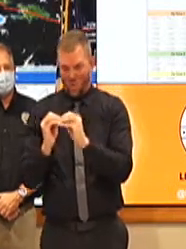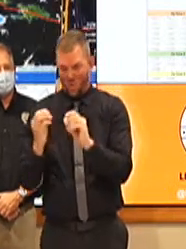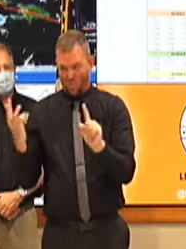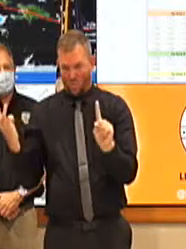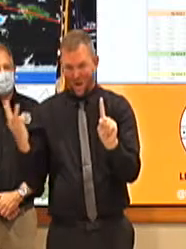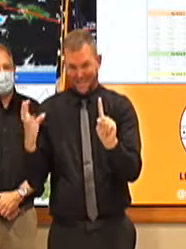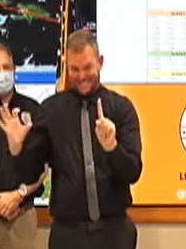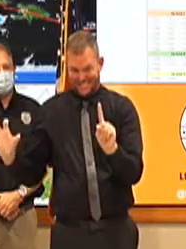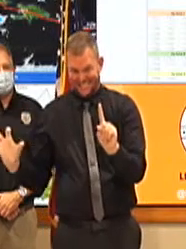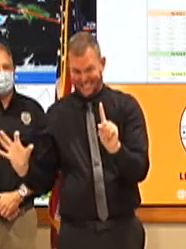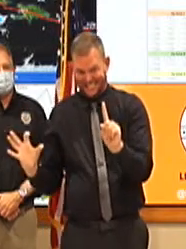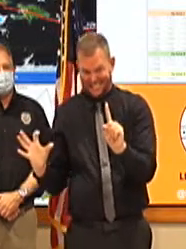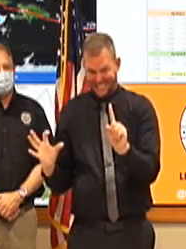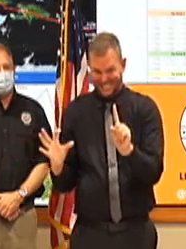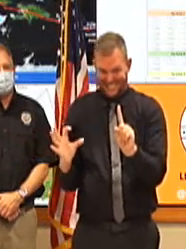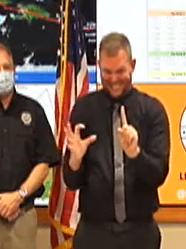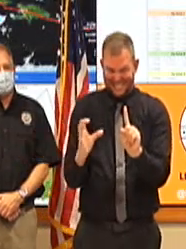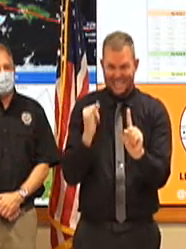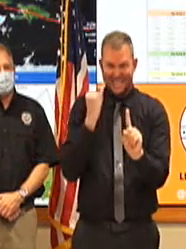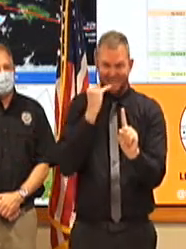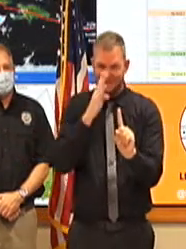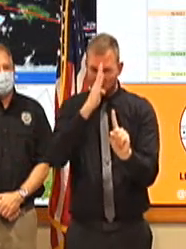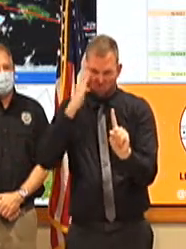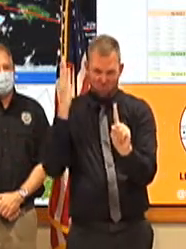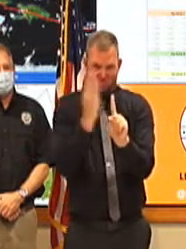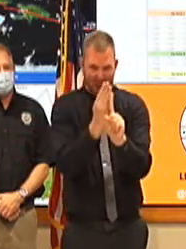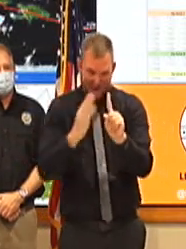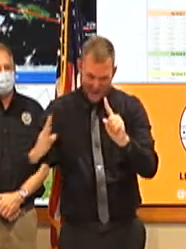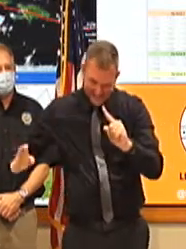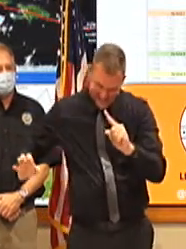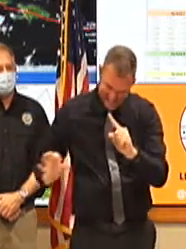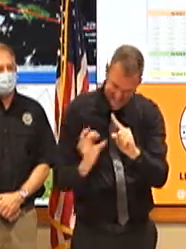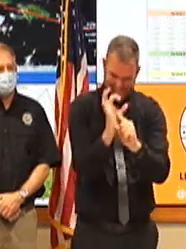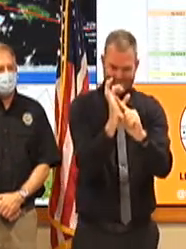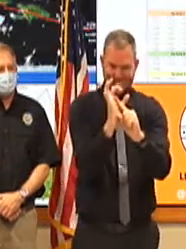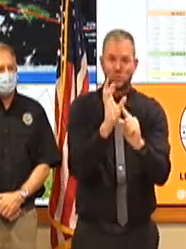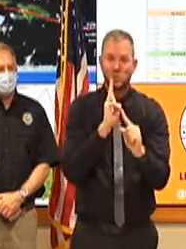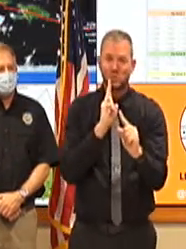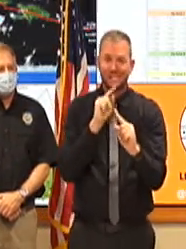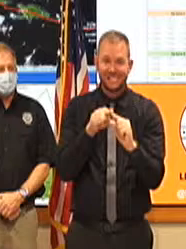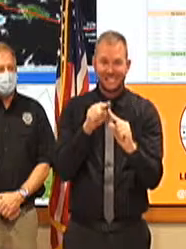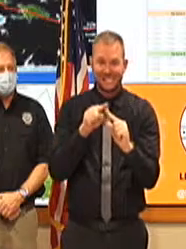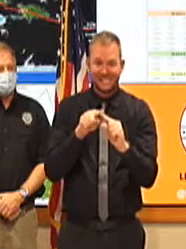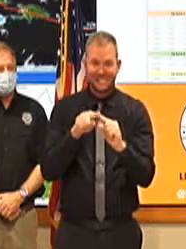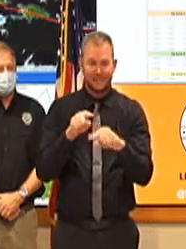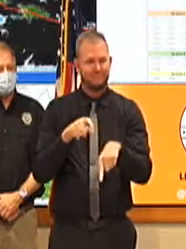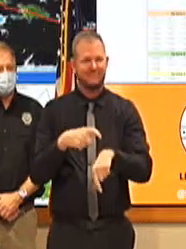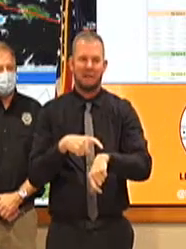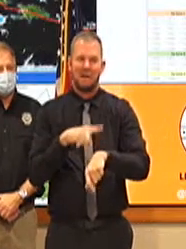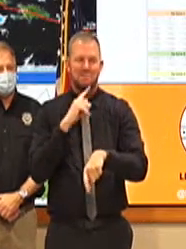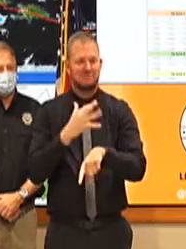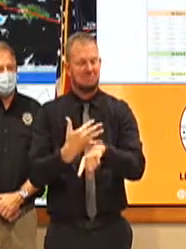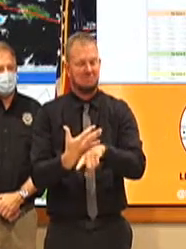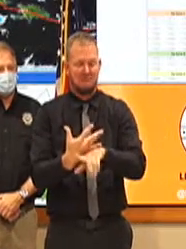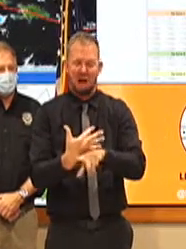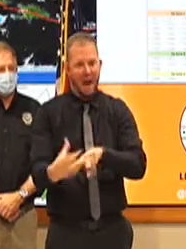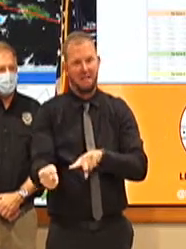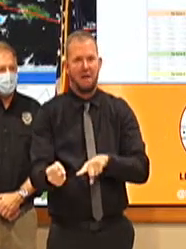on Houston-Harris County, you don't really have a whole lot of time. I want to say for city